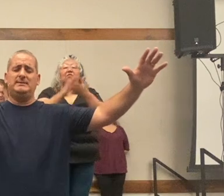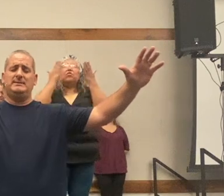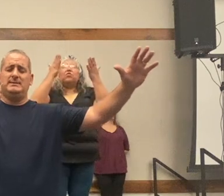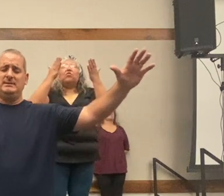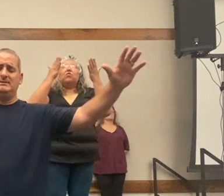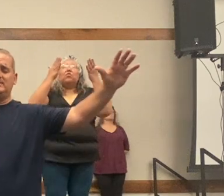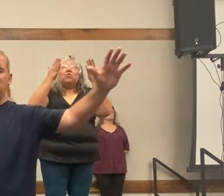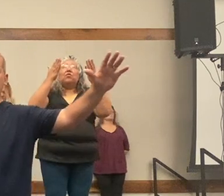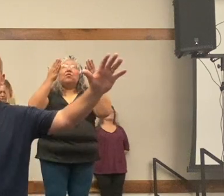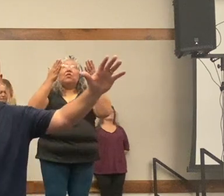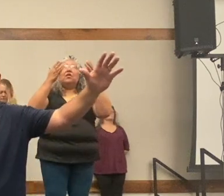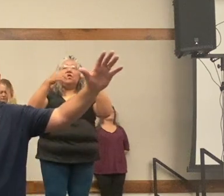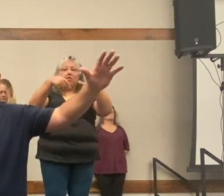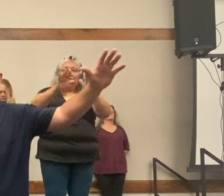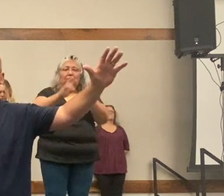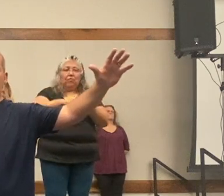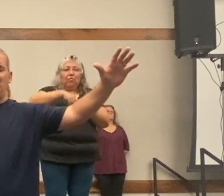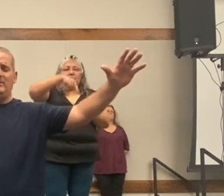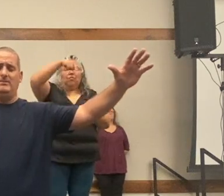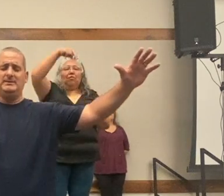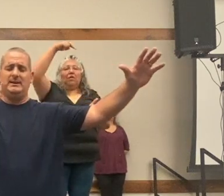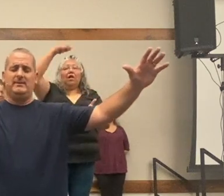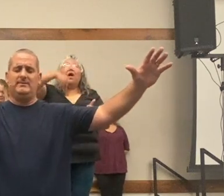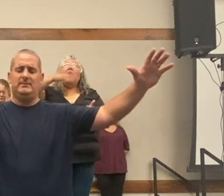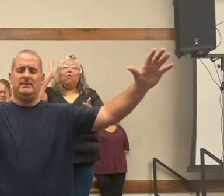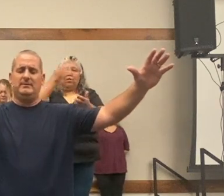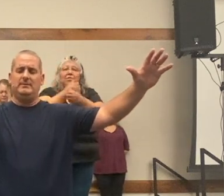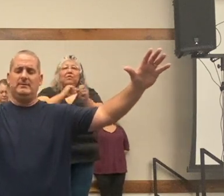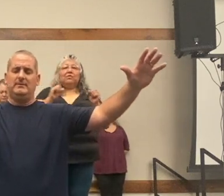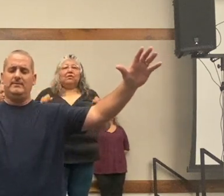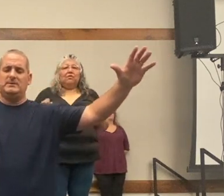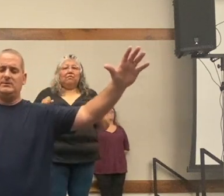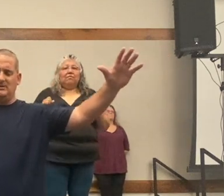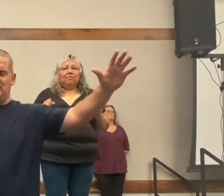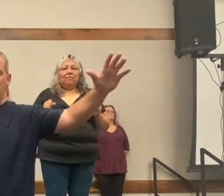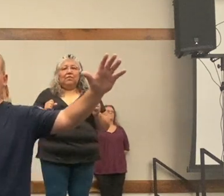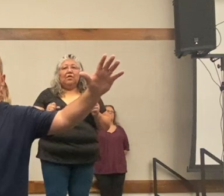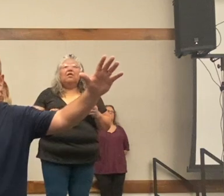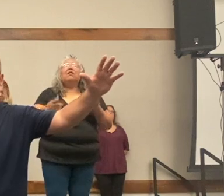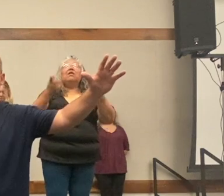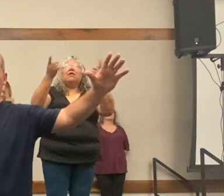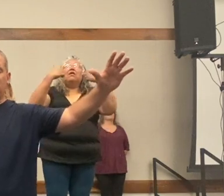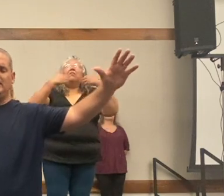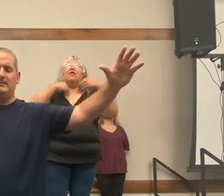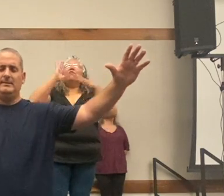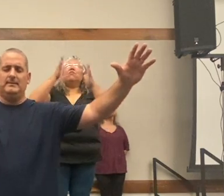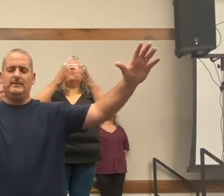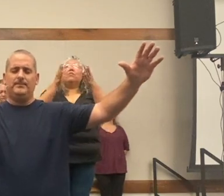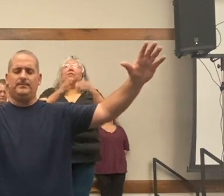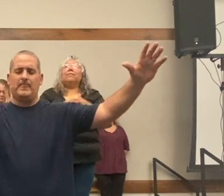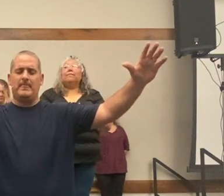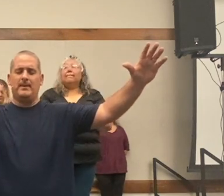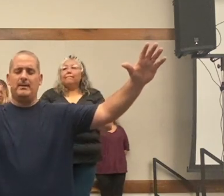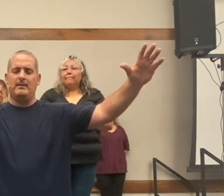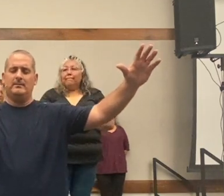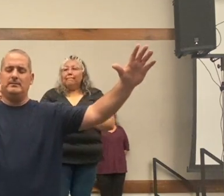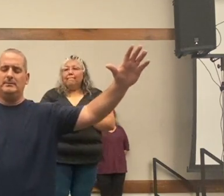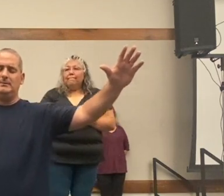have raised Jesus from the dead, I will be saved. So come have your way in me.